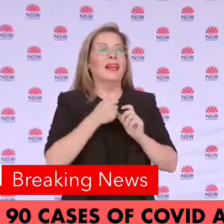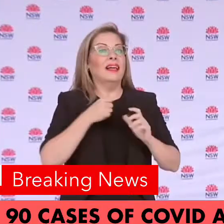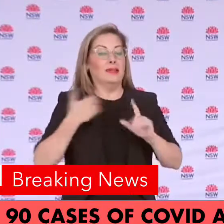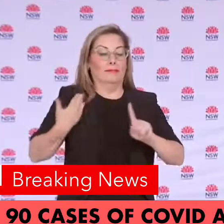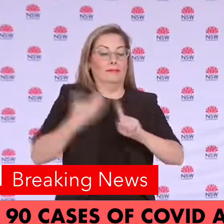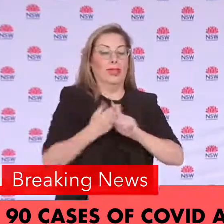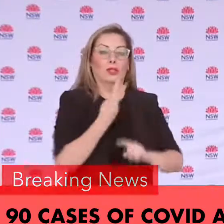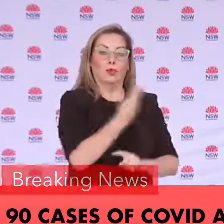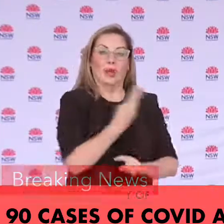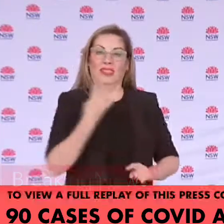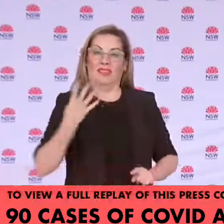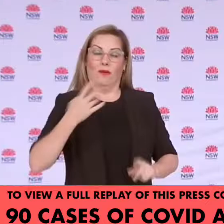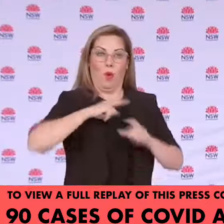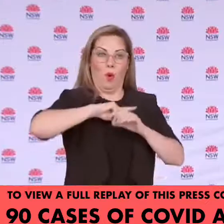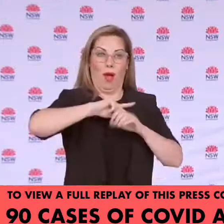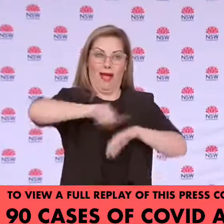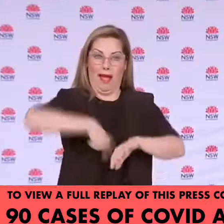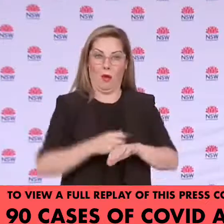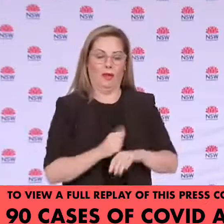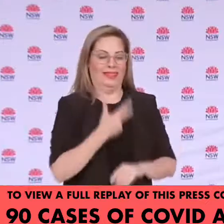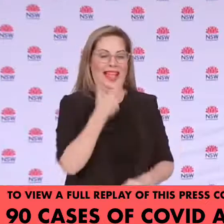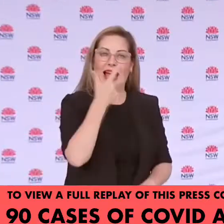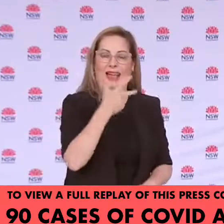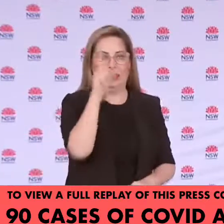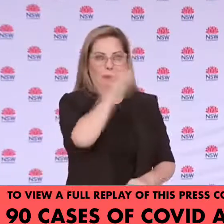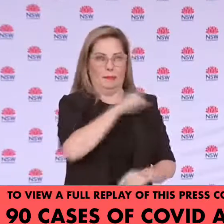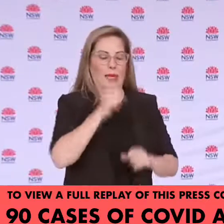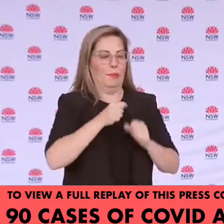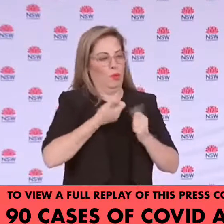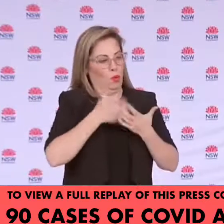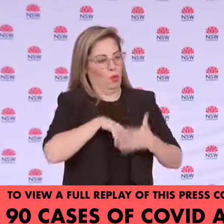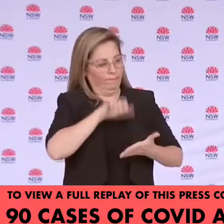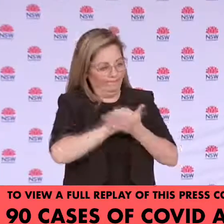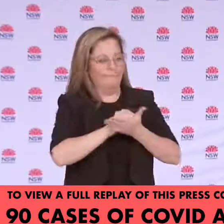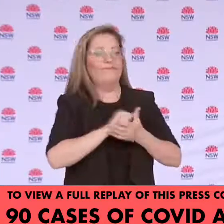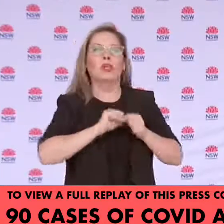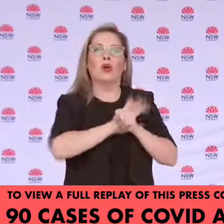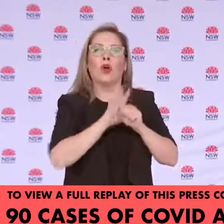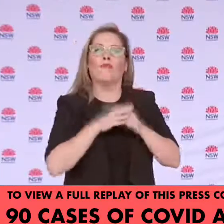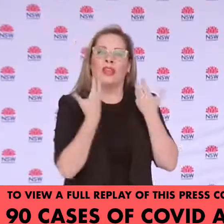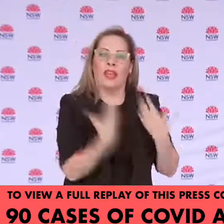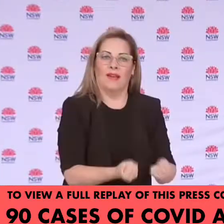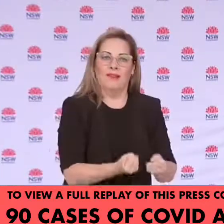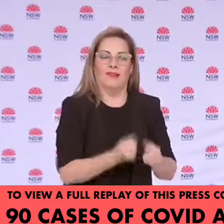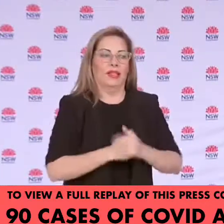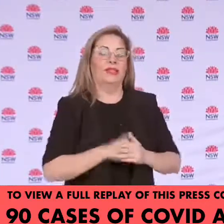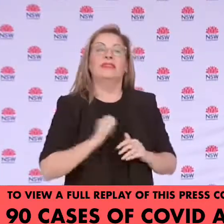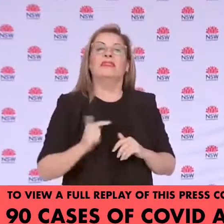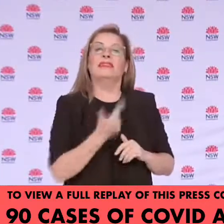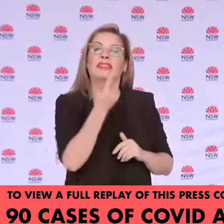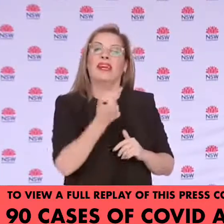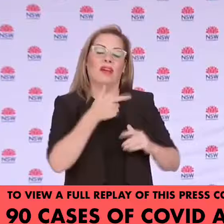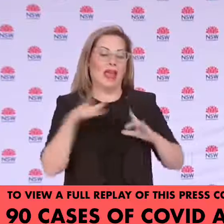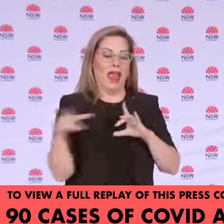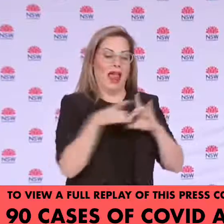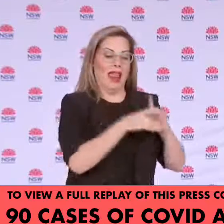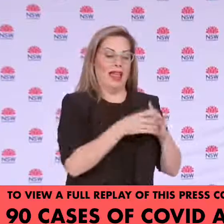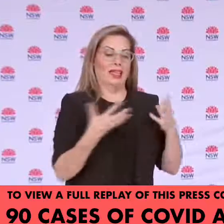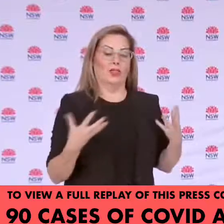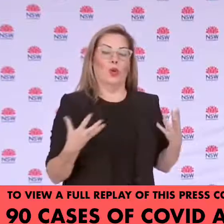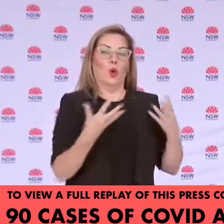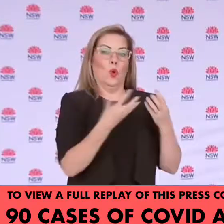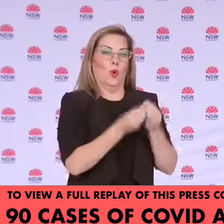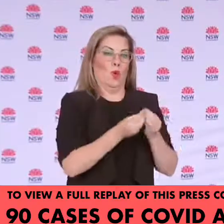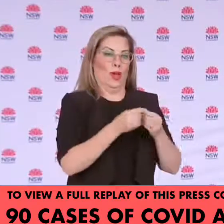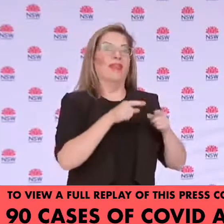transmission, 7 of them linked directly to the Avalon cluster. The 8th one being, it could actually be an overseas